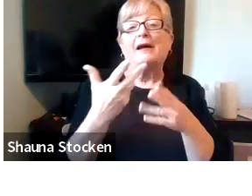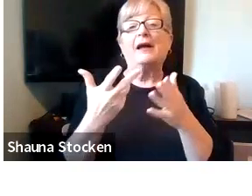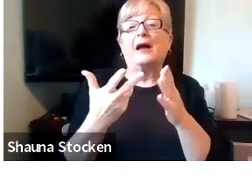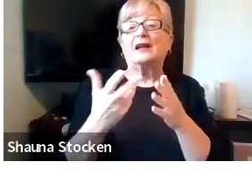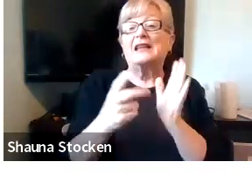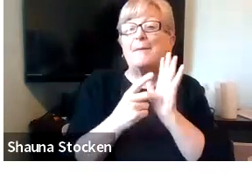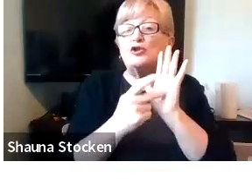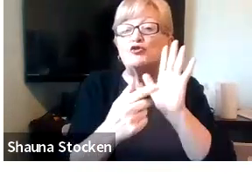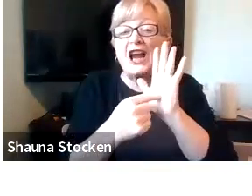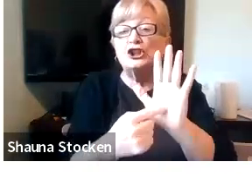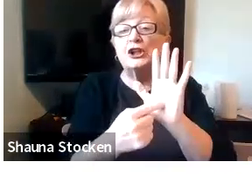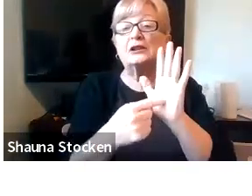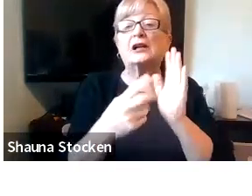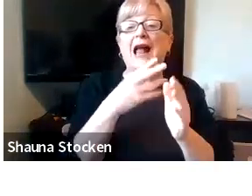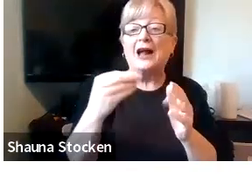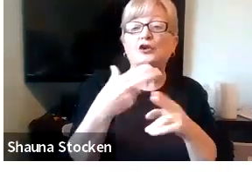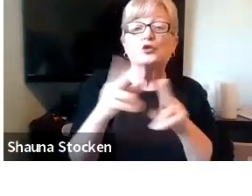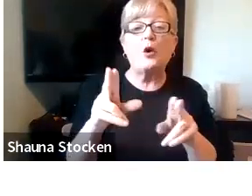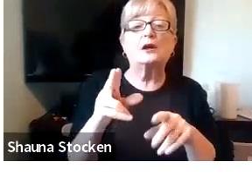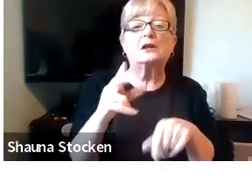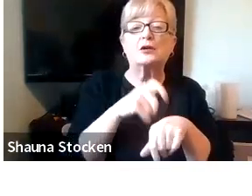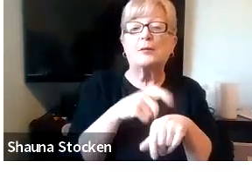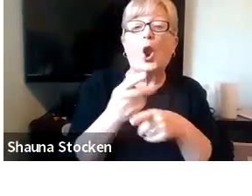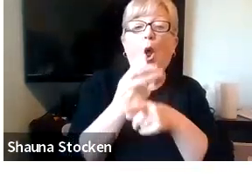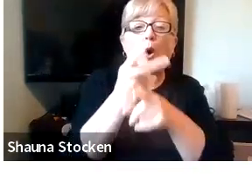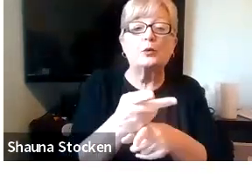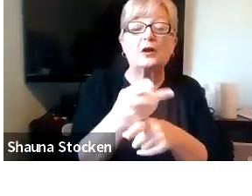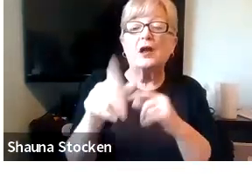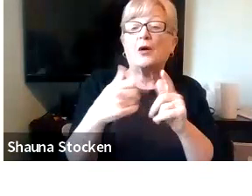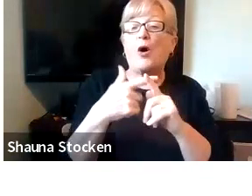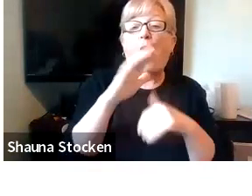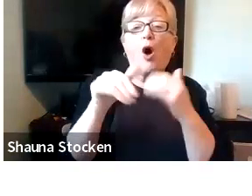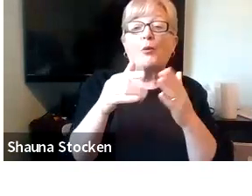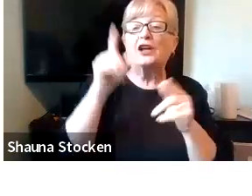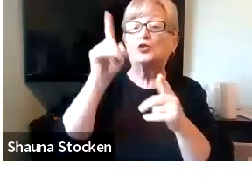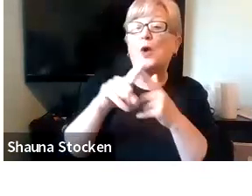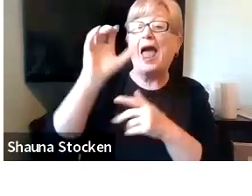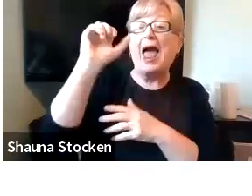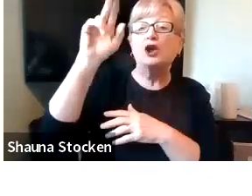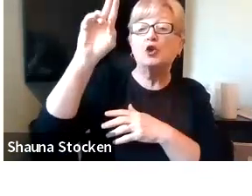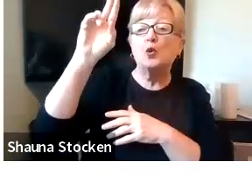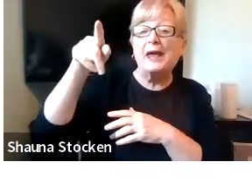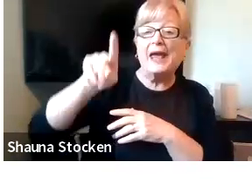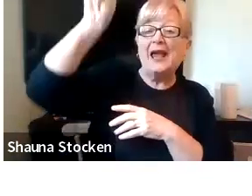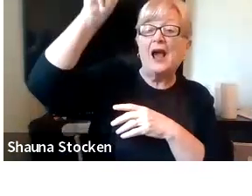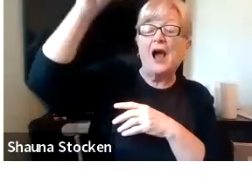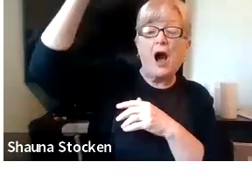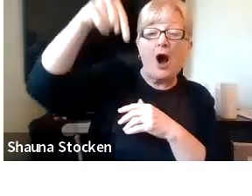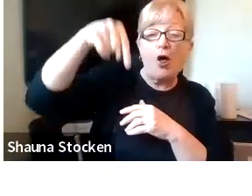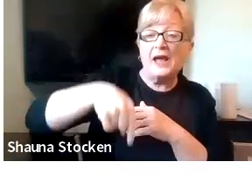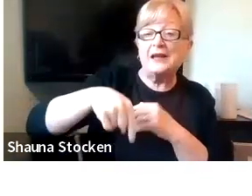of Michigan. So we go all the way to the tip of the UP, all the way down past Detroit to